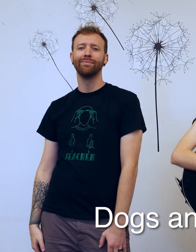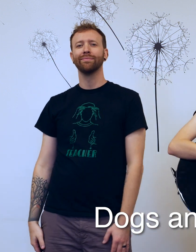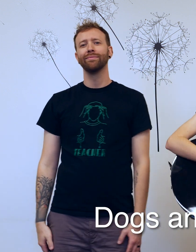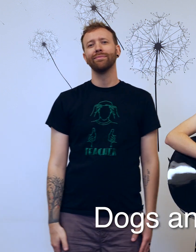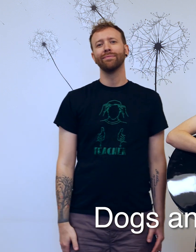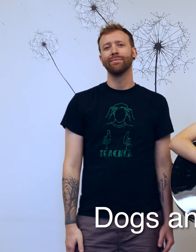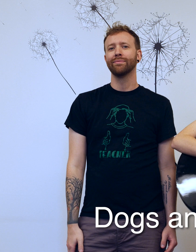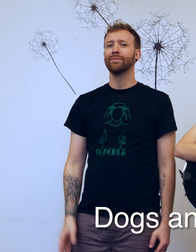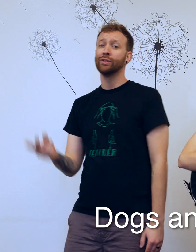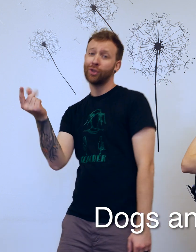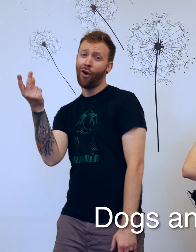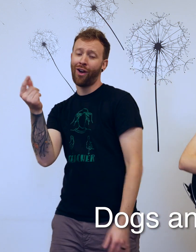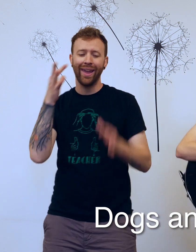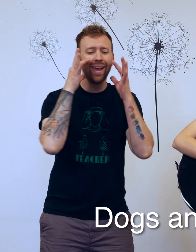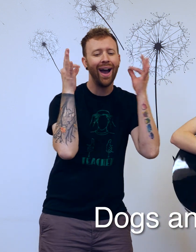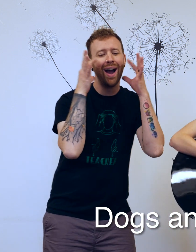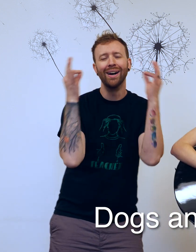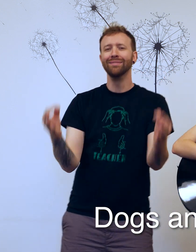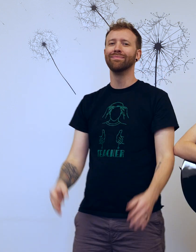Dogs and cats,